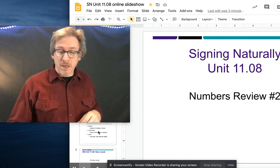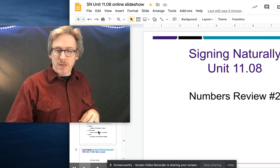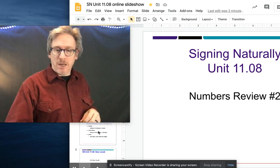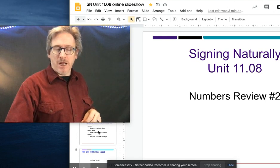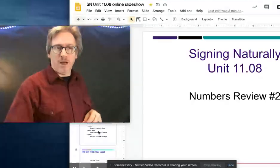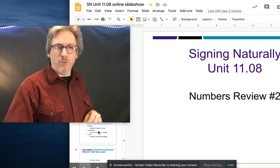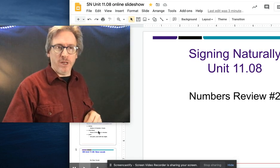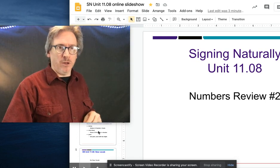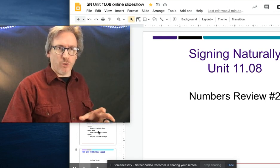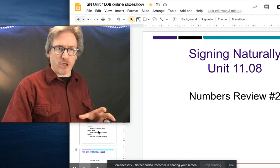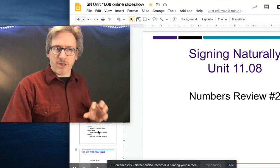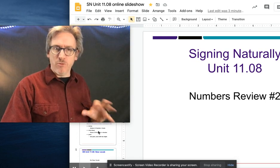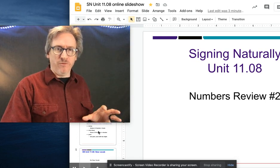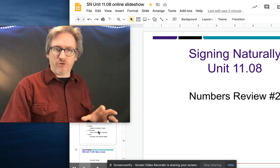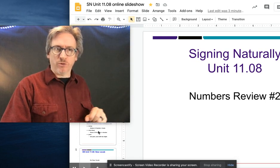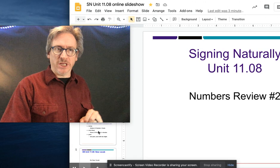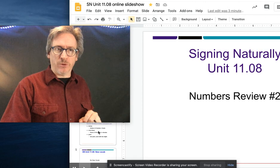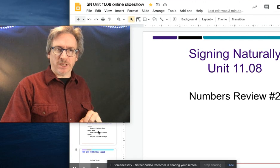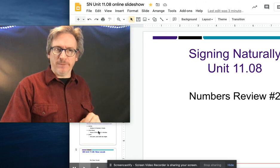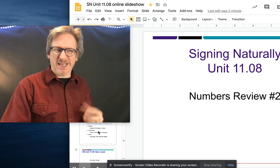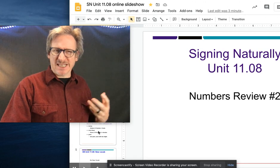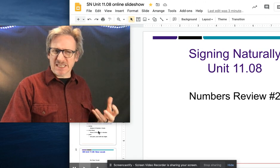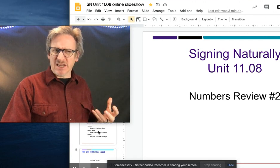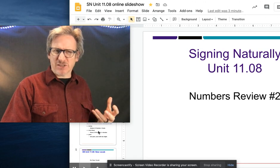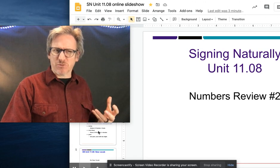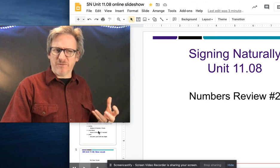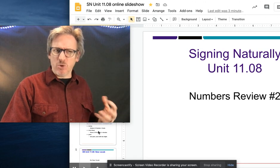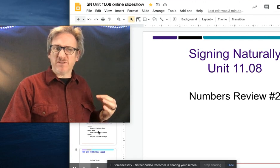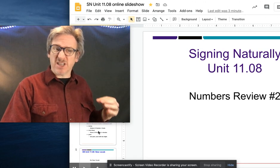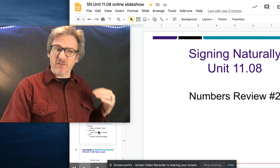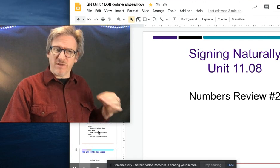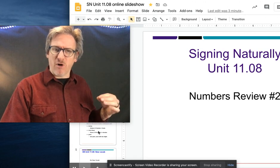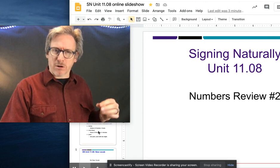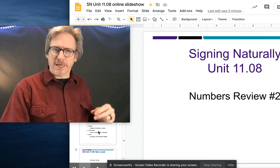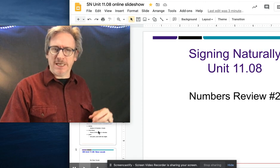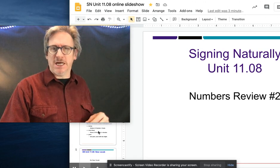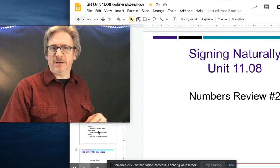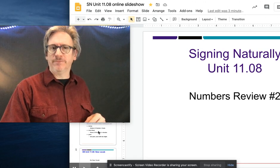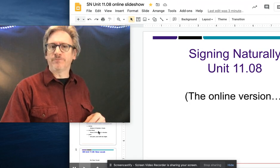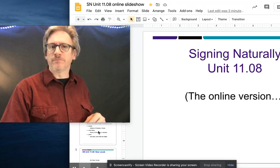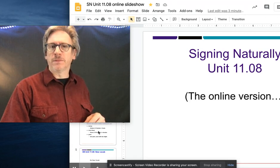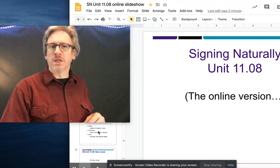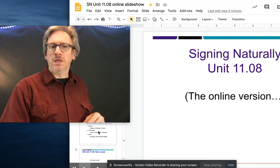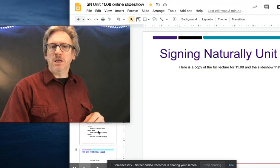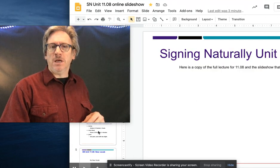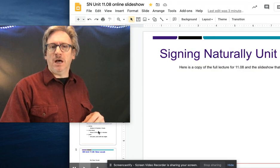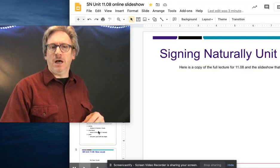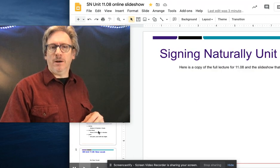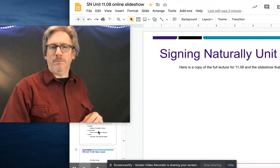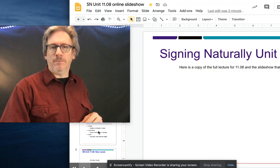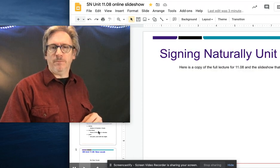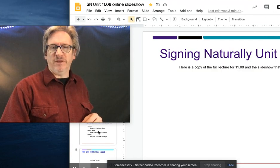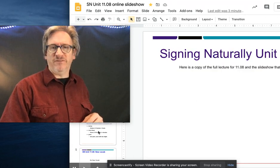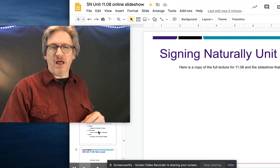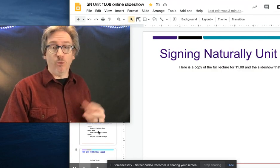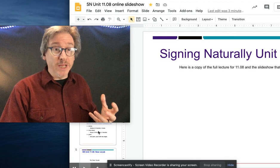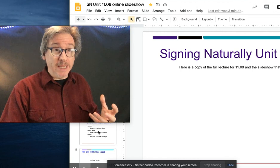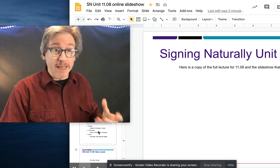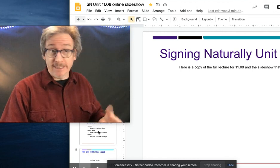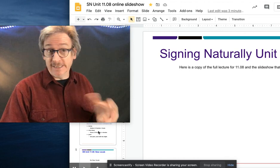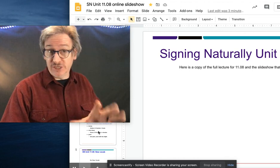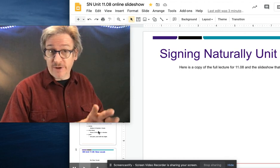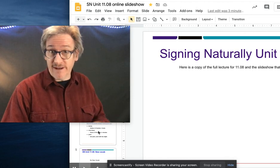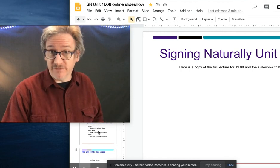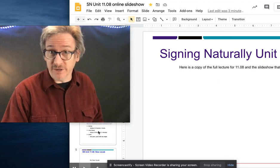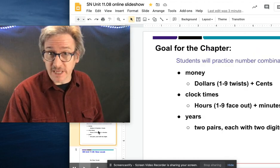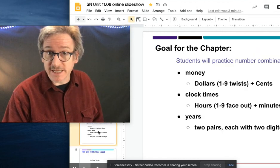that we're going to move through really quickly because it's review of stuff we've already done. If not we,